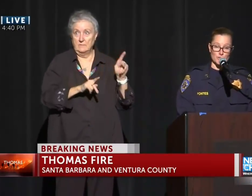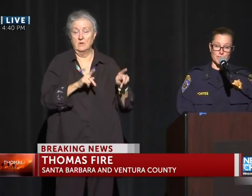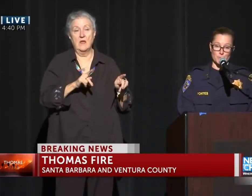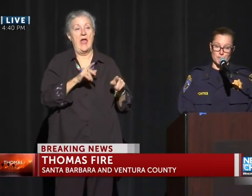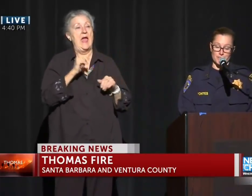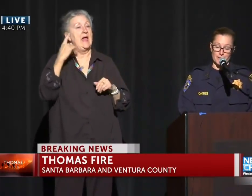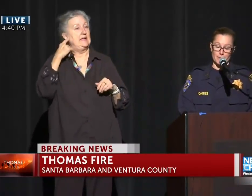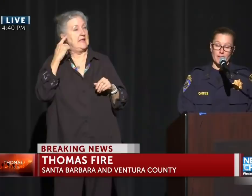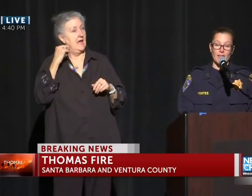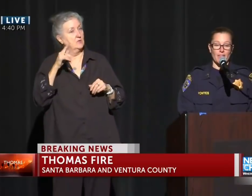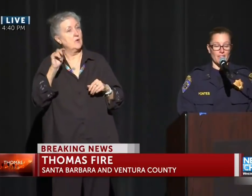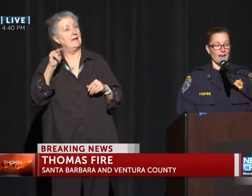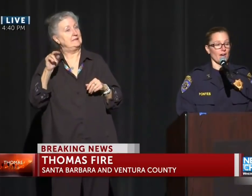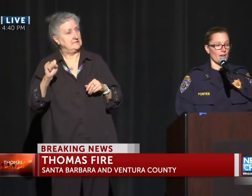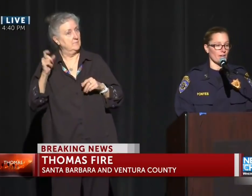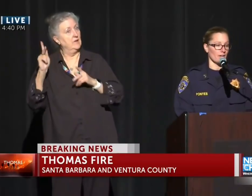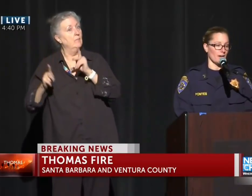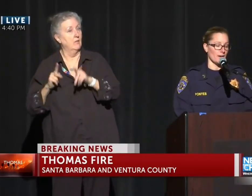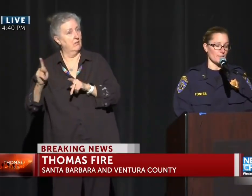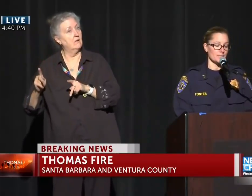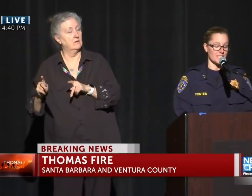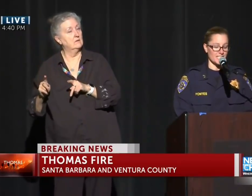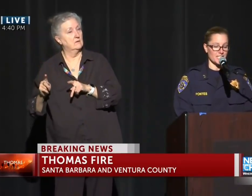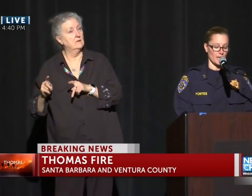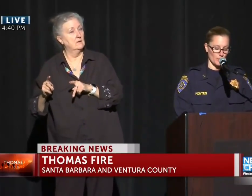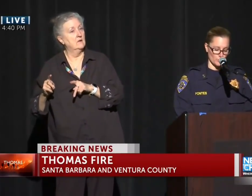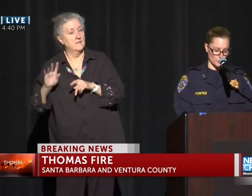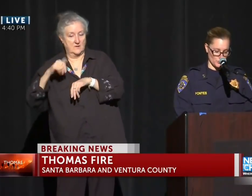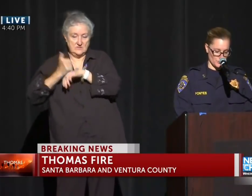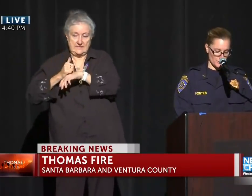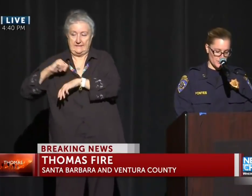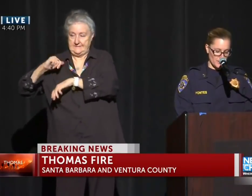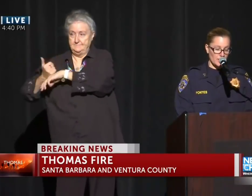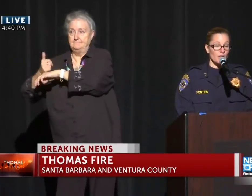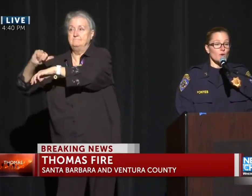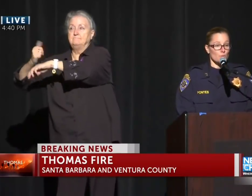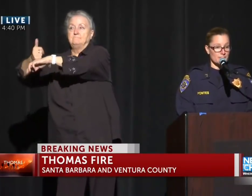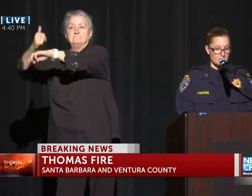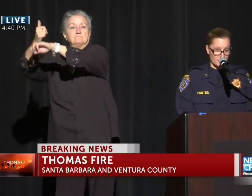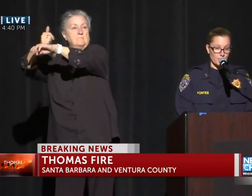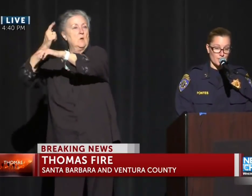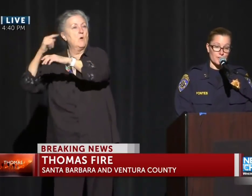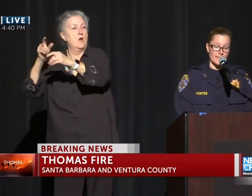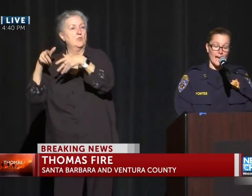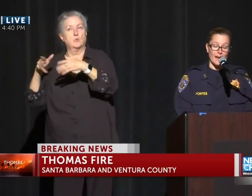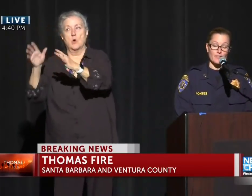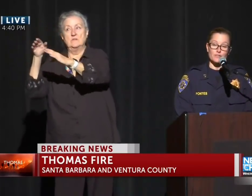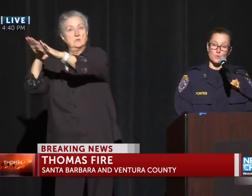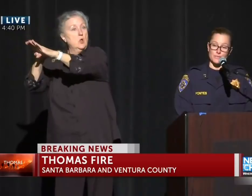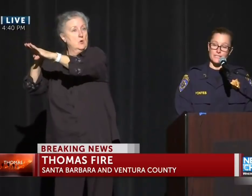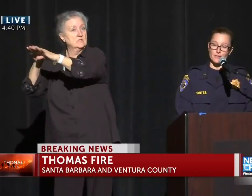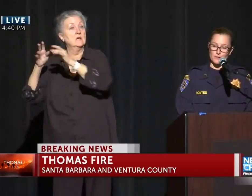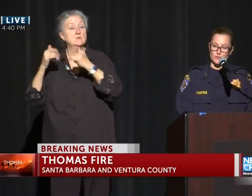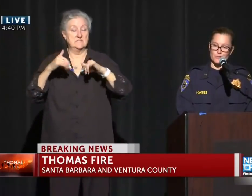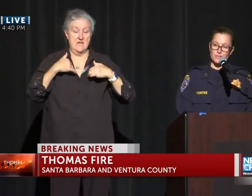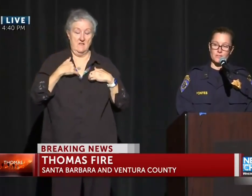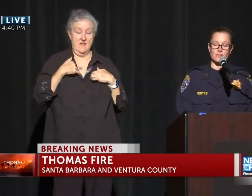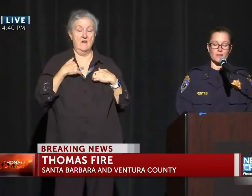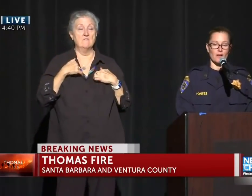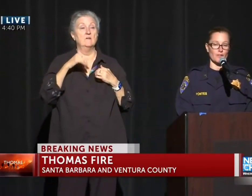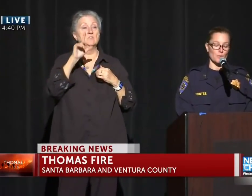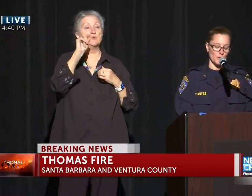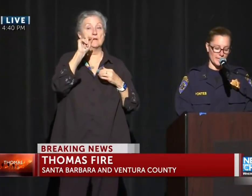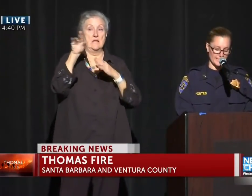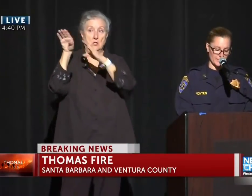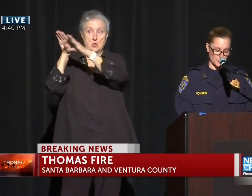and Caltrans personnel that are stationed at closures. We still currently have 20